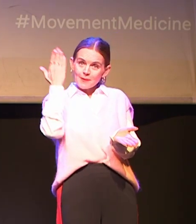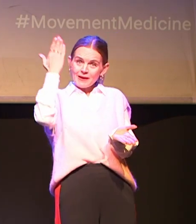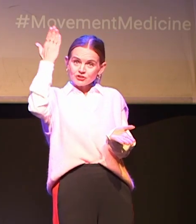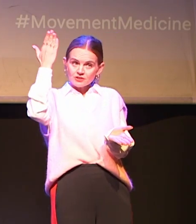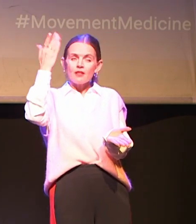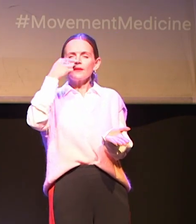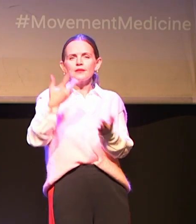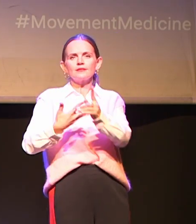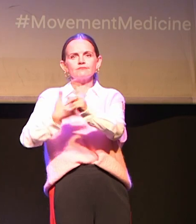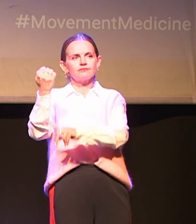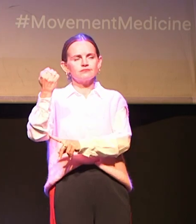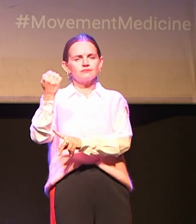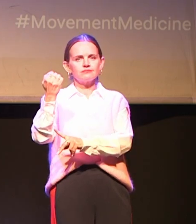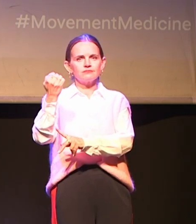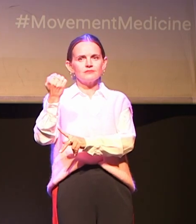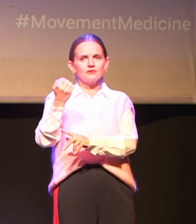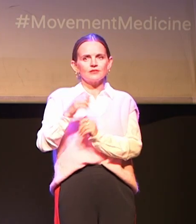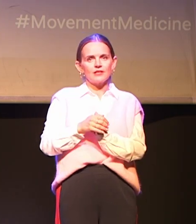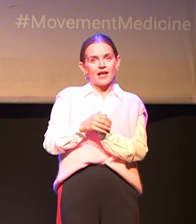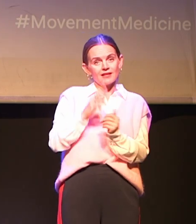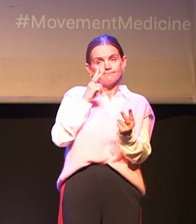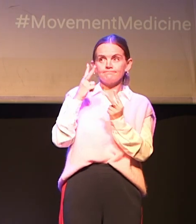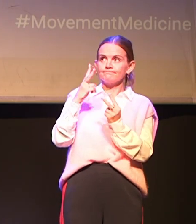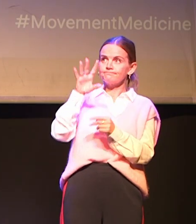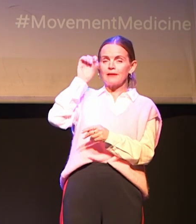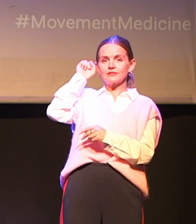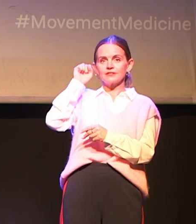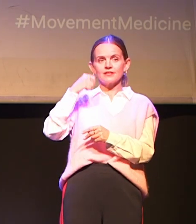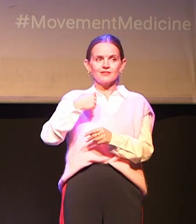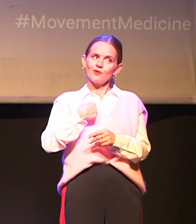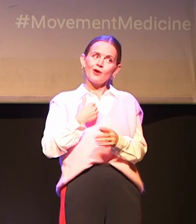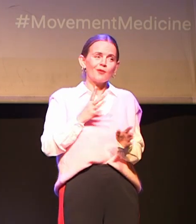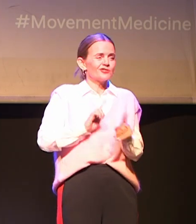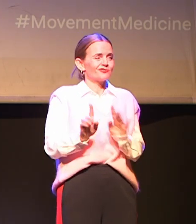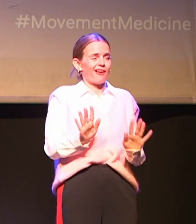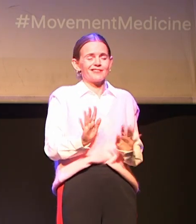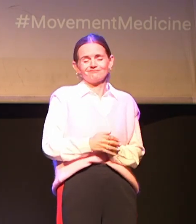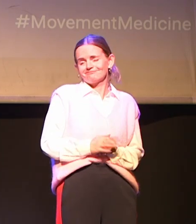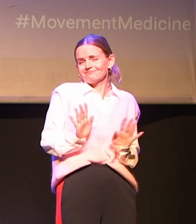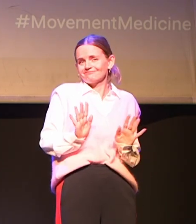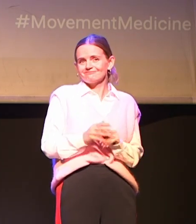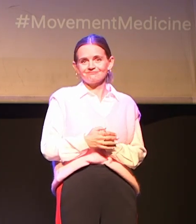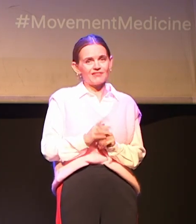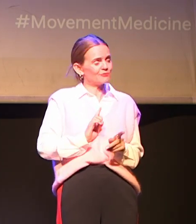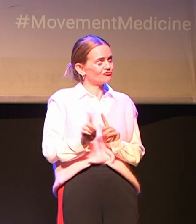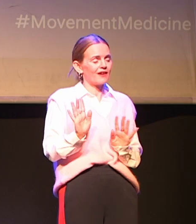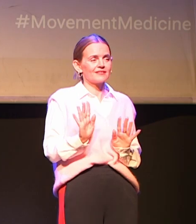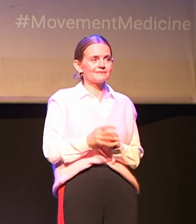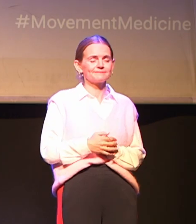imagination, right? As well as from our memory. So I'm just out here trying to ting. That's like literally, I'm just